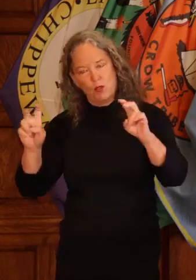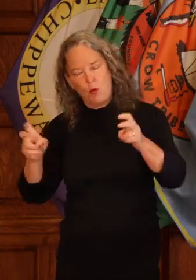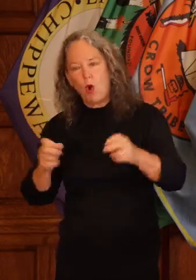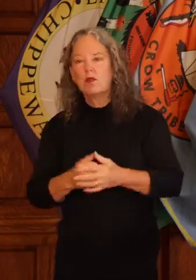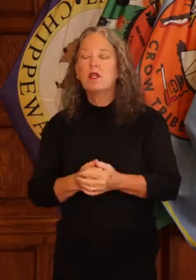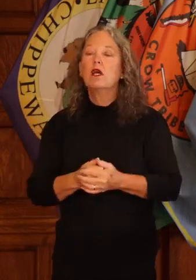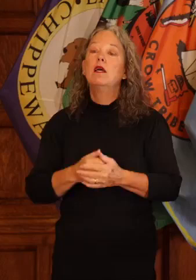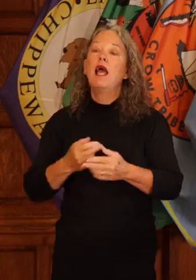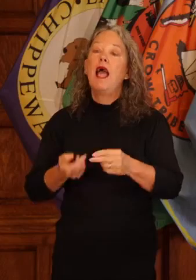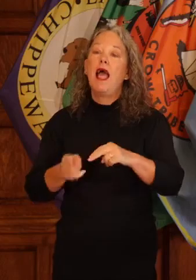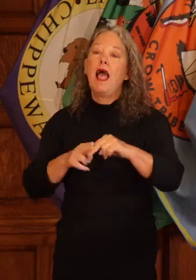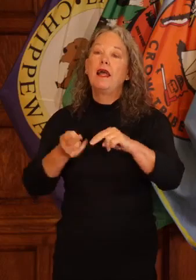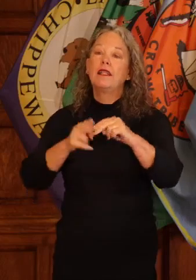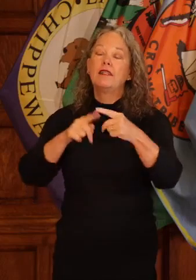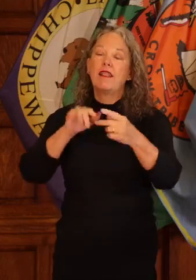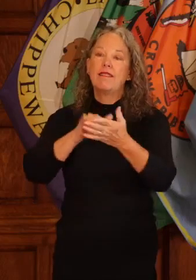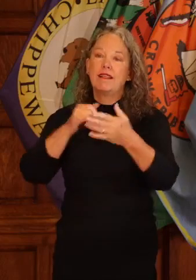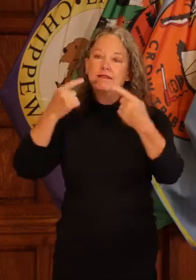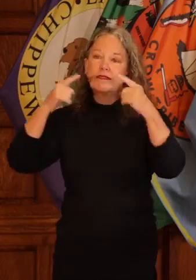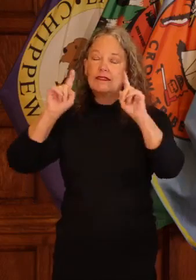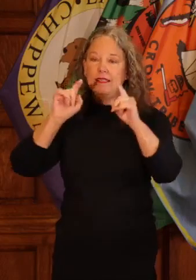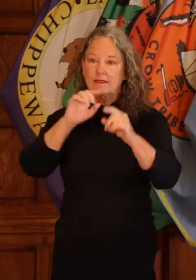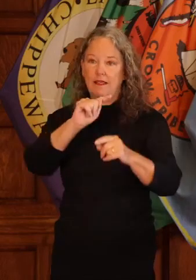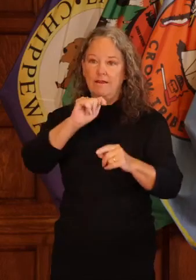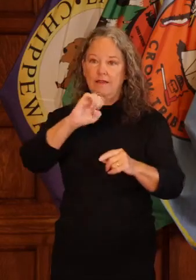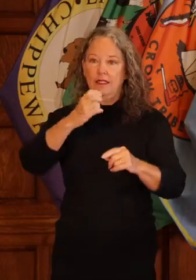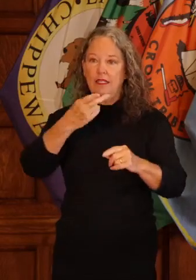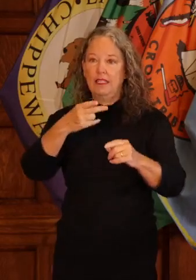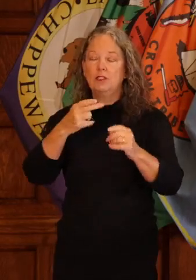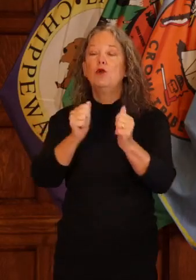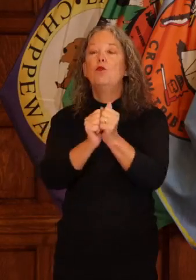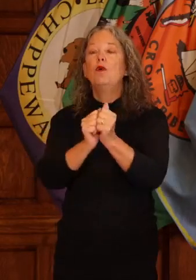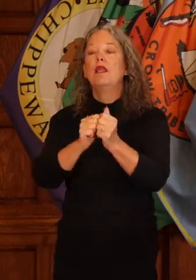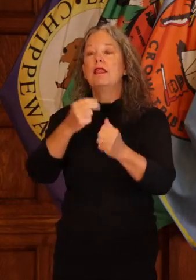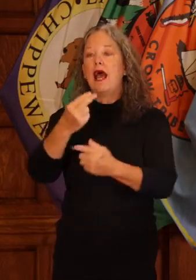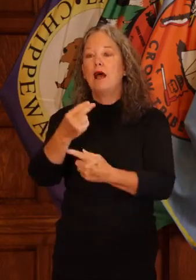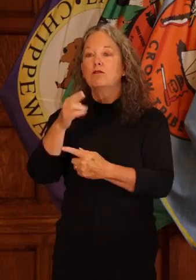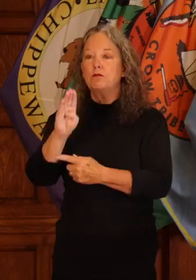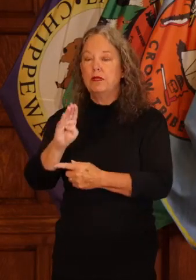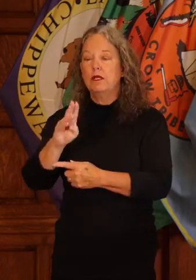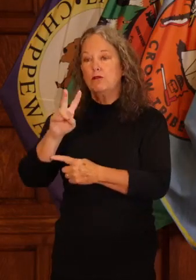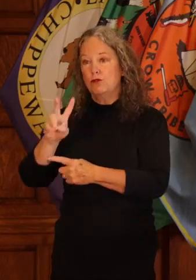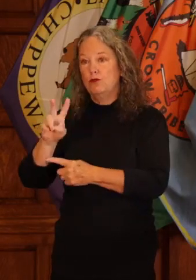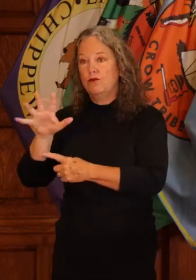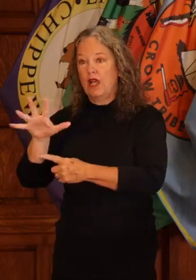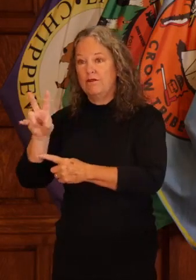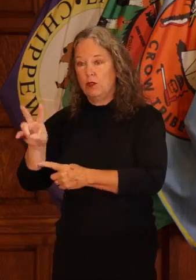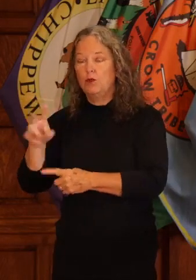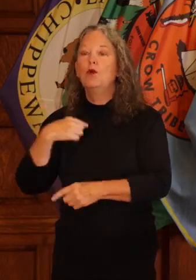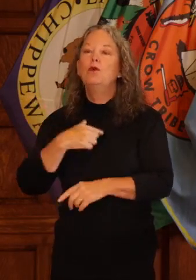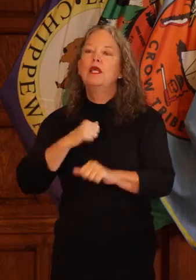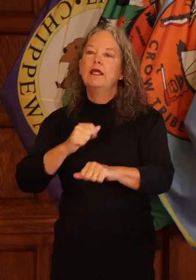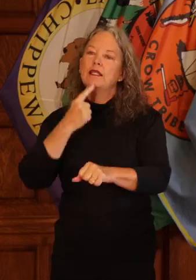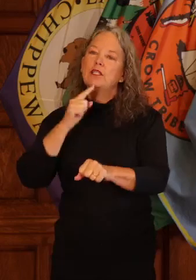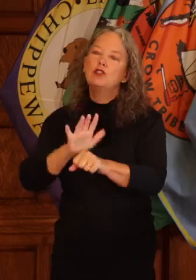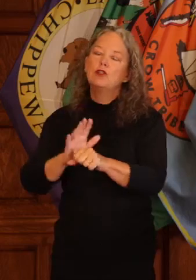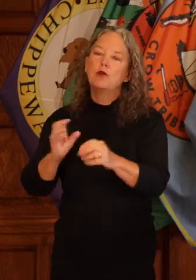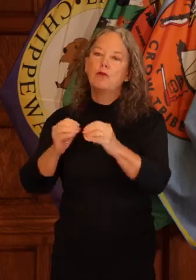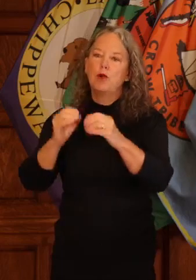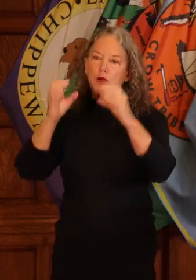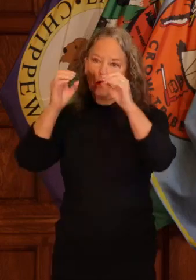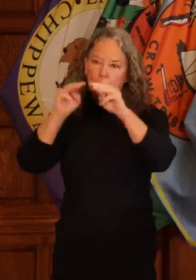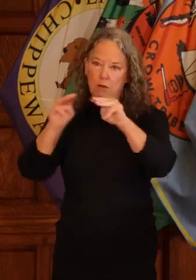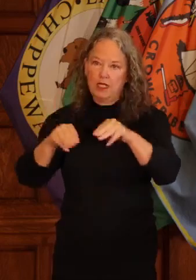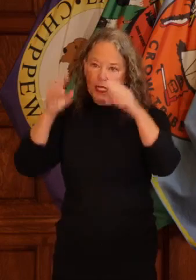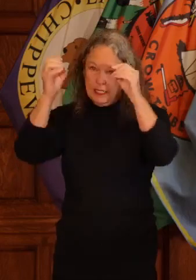on the success of the TEACH Act with House Bill 252, we can ensure more Montana teachers get a